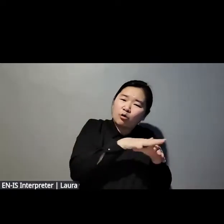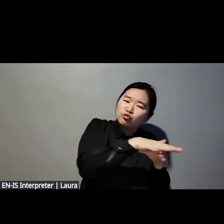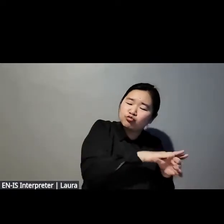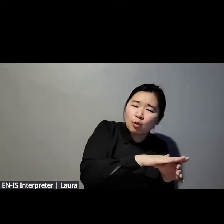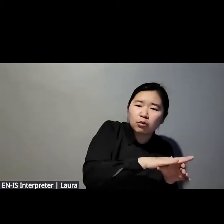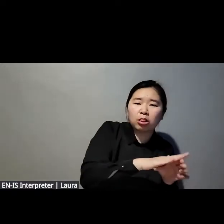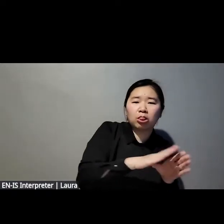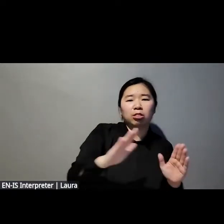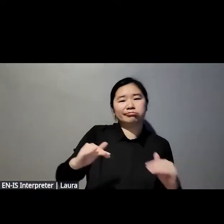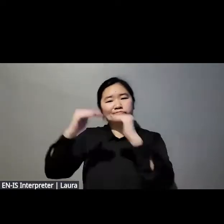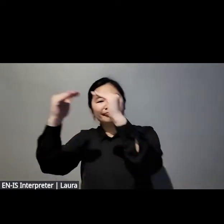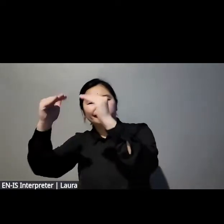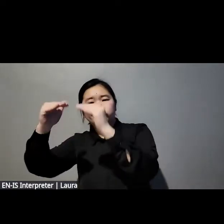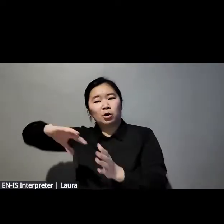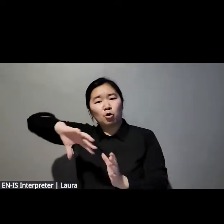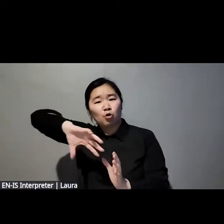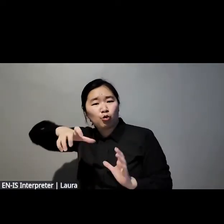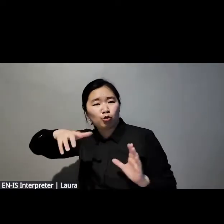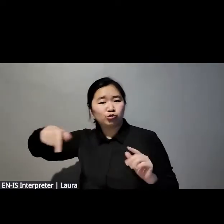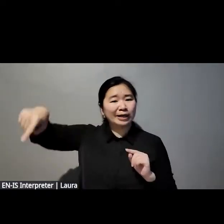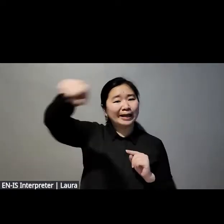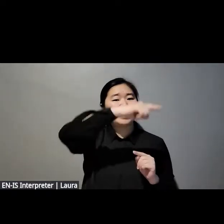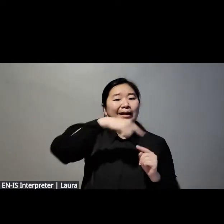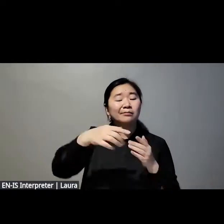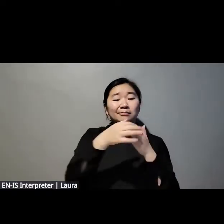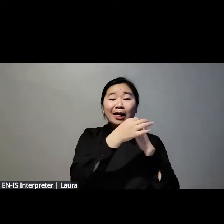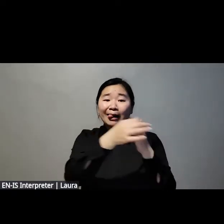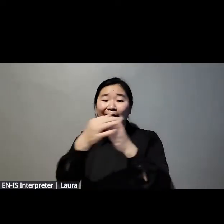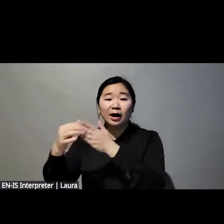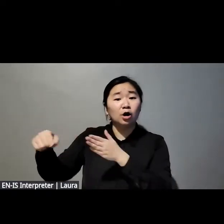can get more information. Thank you.